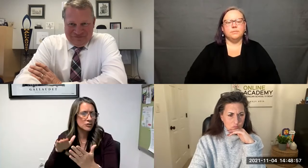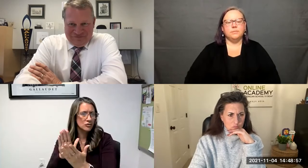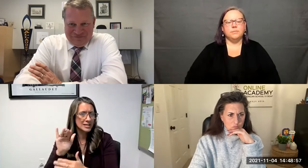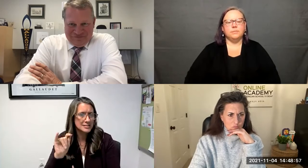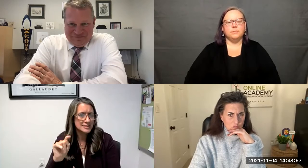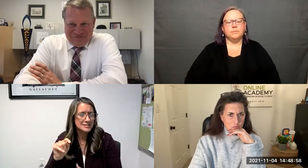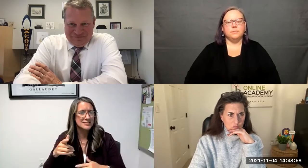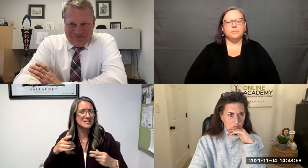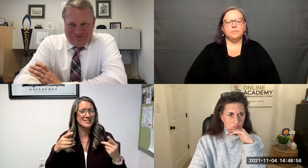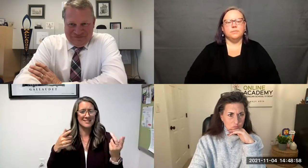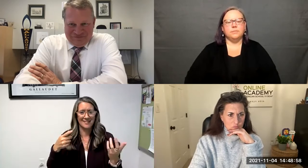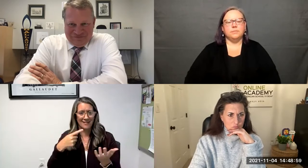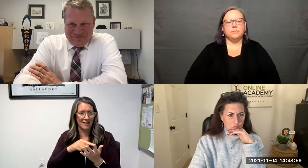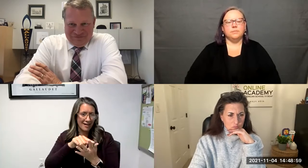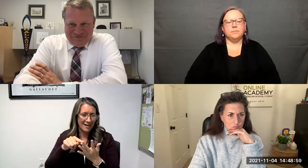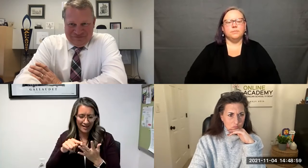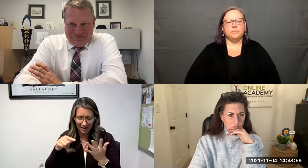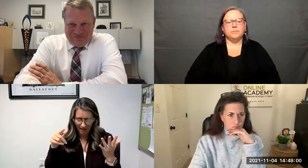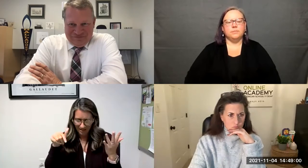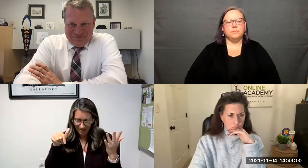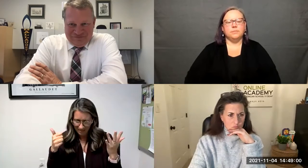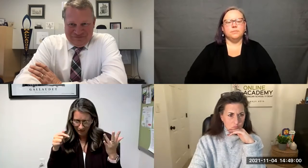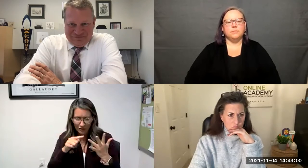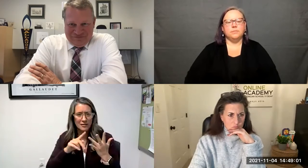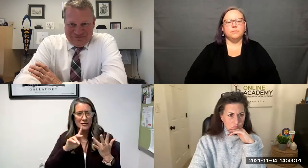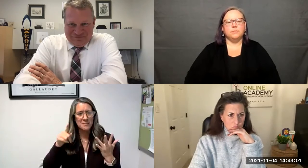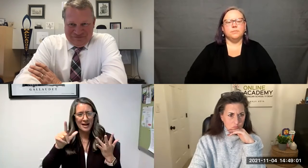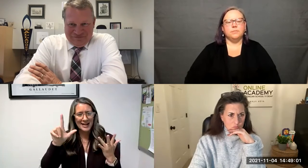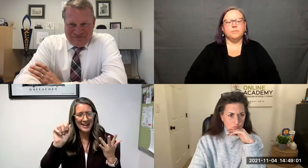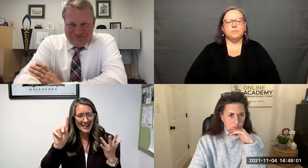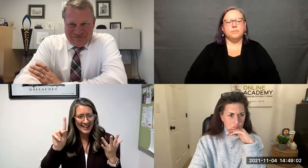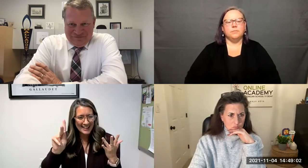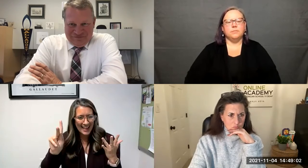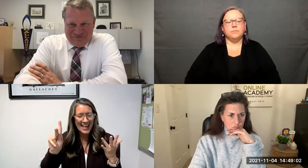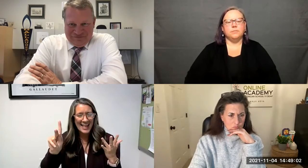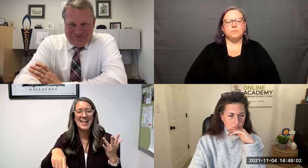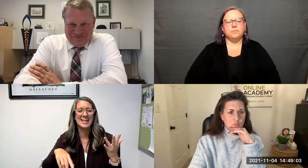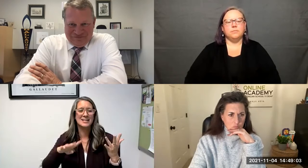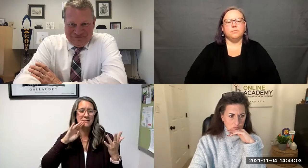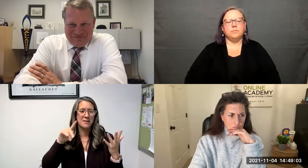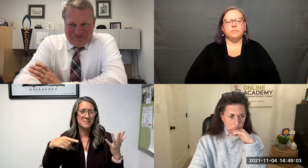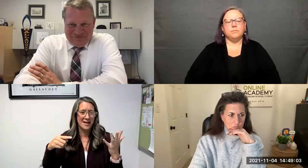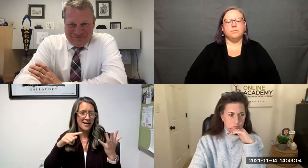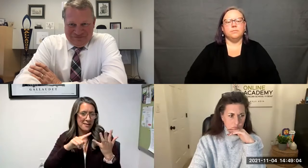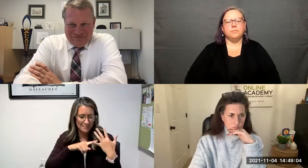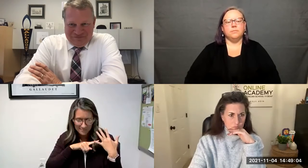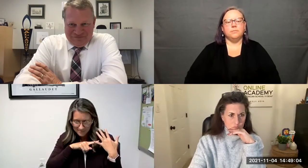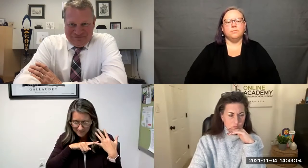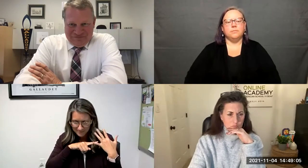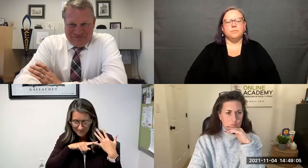indicators or things that need to be addressed. What are we looking for in terms of that? And lead K. So we talked